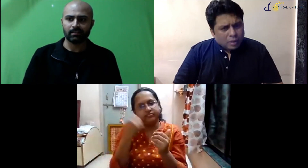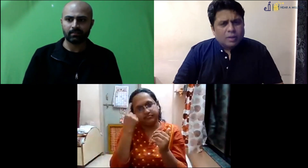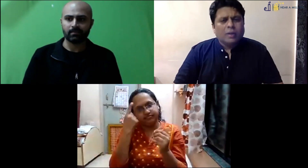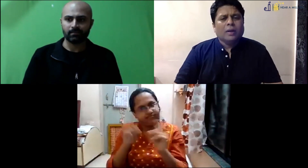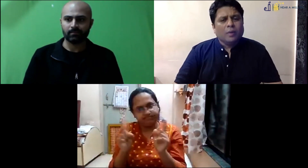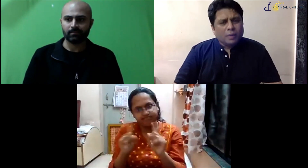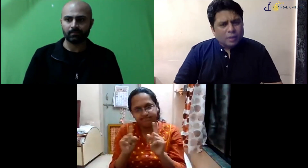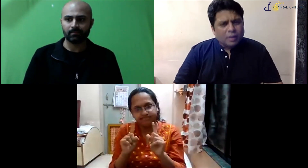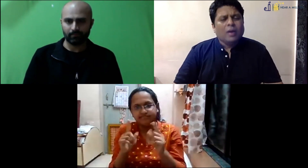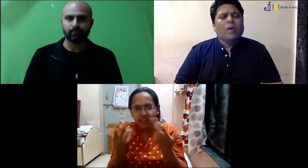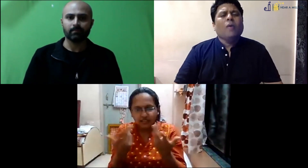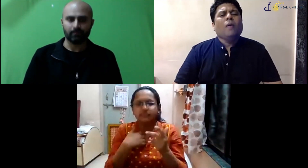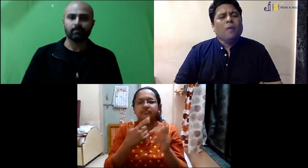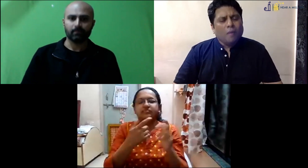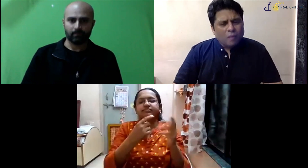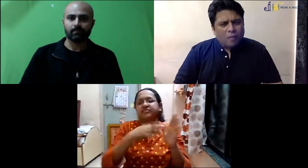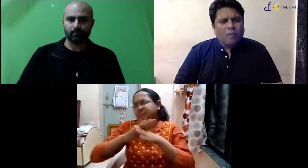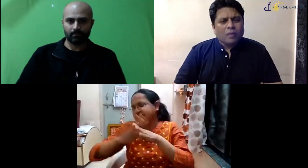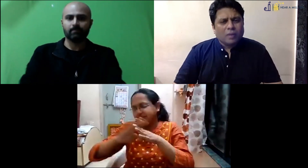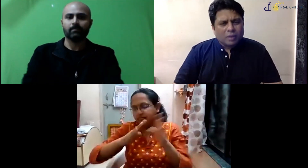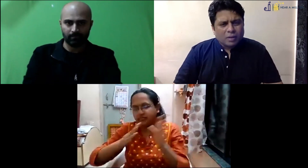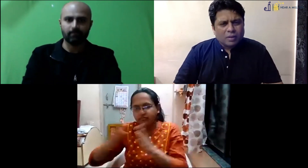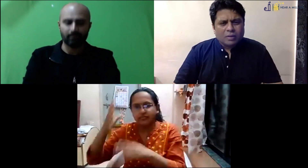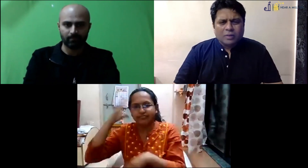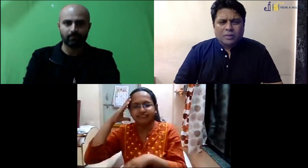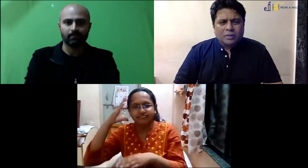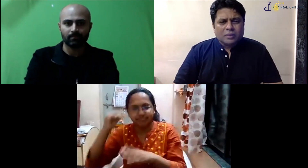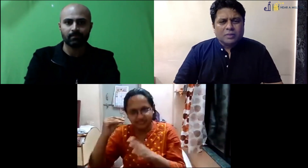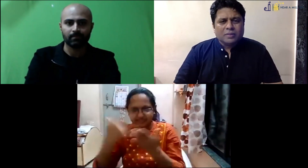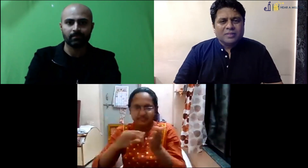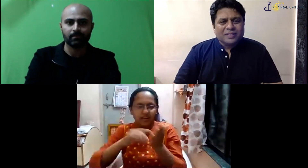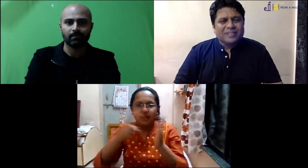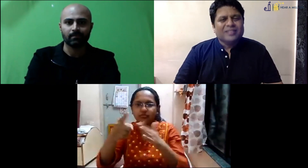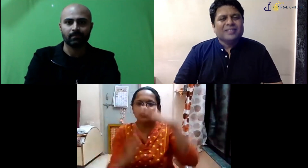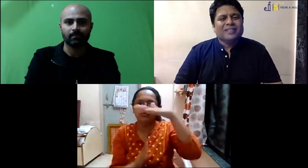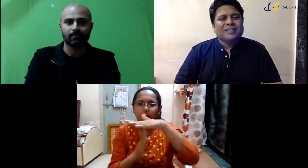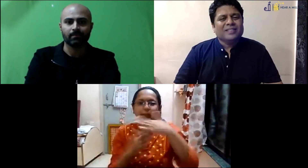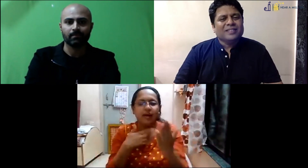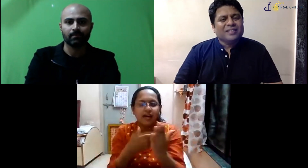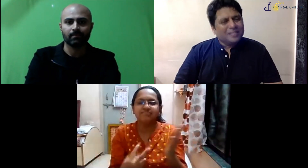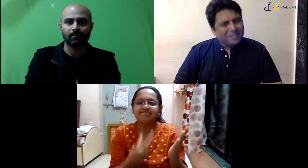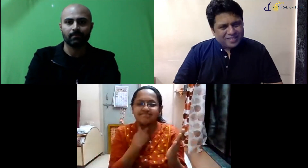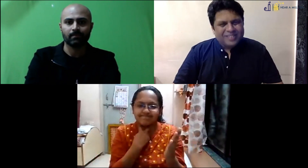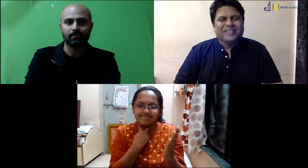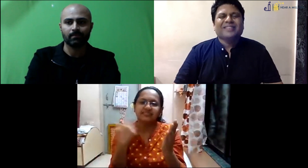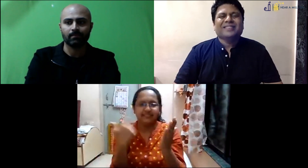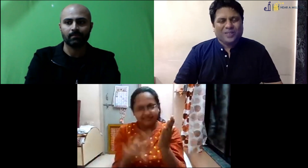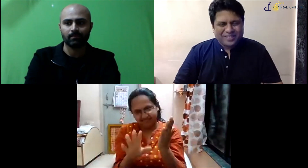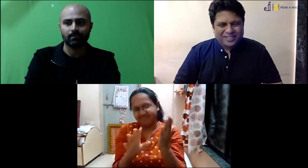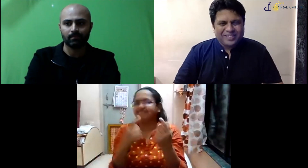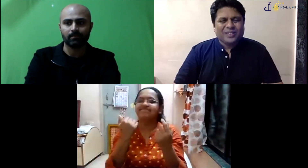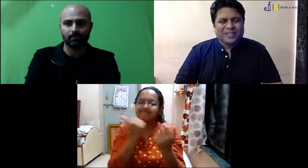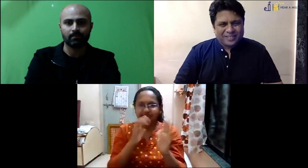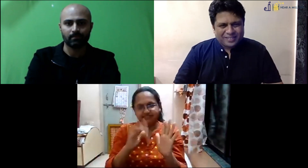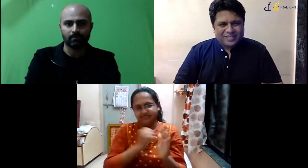some suggestions also. I was trying to writing that on the chat box, but I got busy as well in between. So then you got stopped,